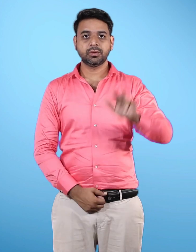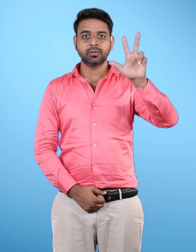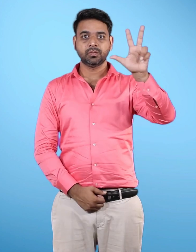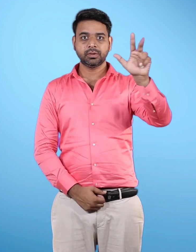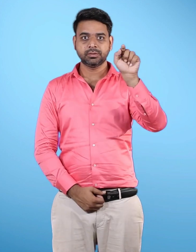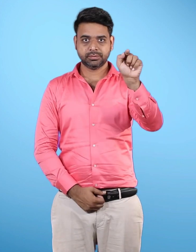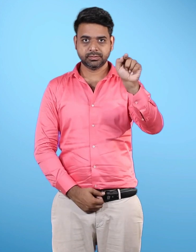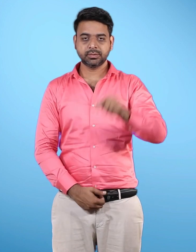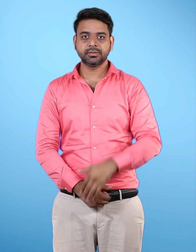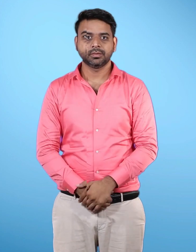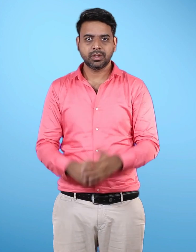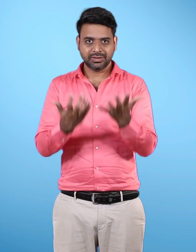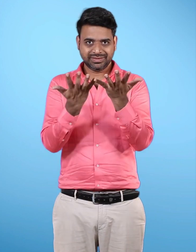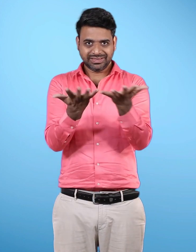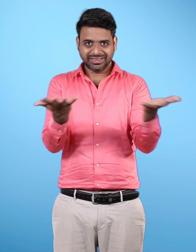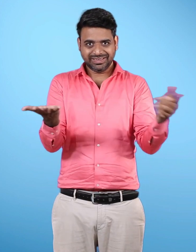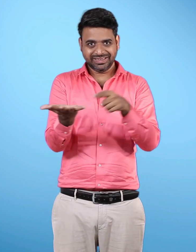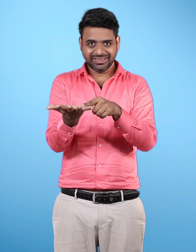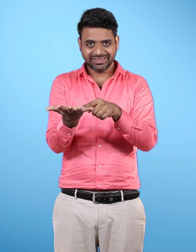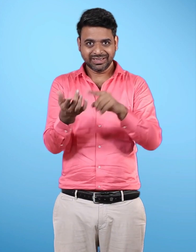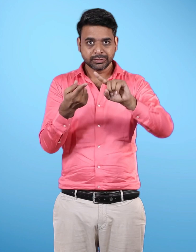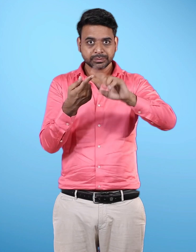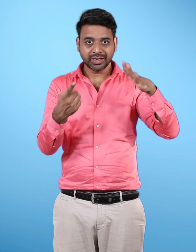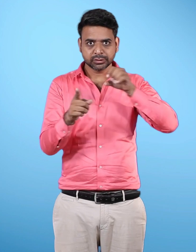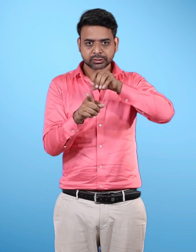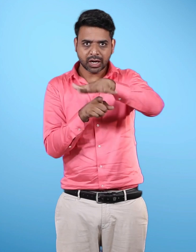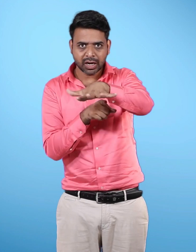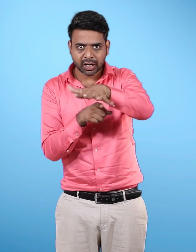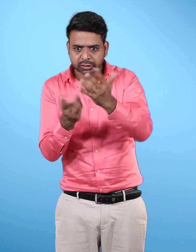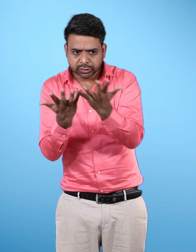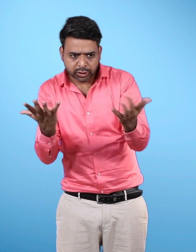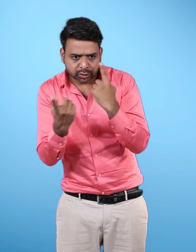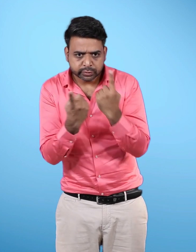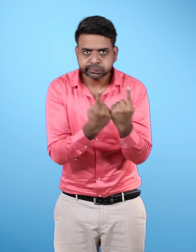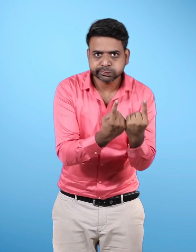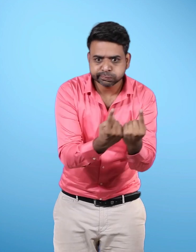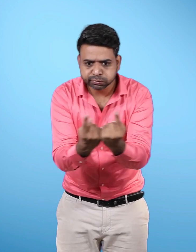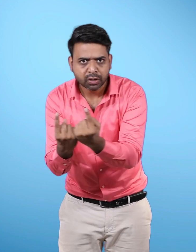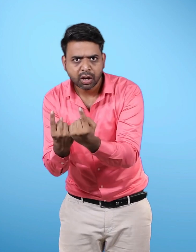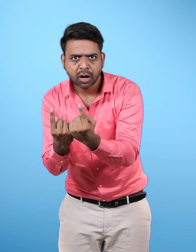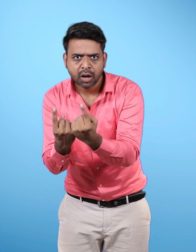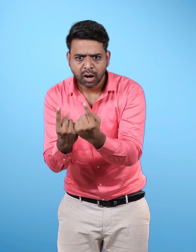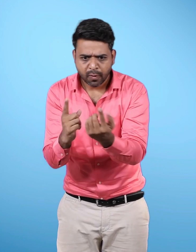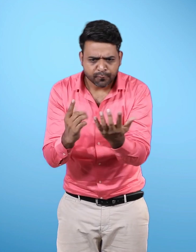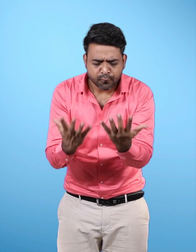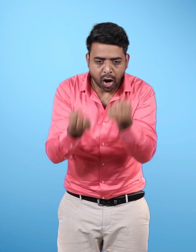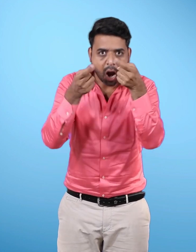8. Using the conduction tester on an object, it was found that the bulb begins to